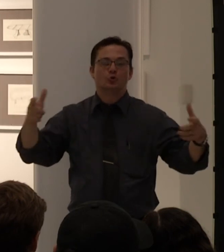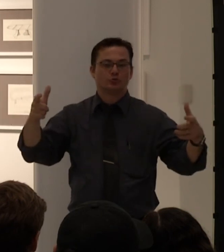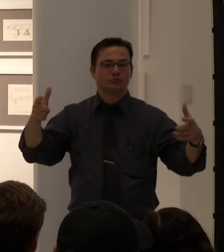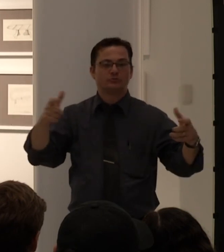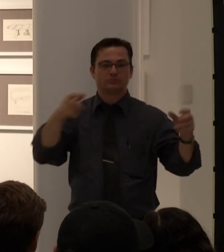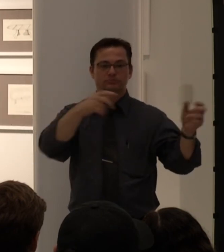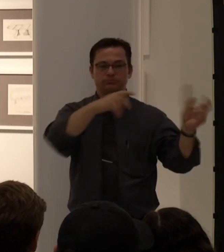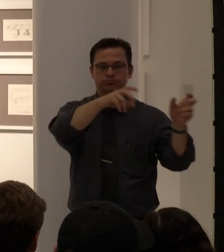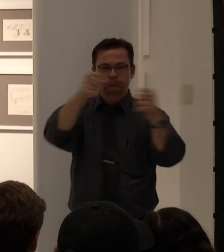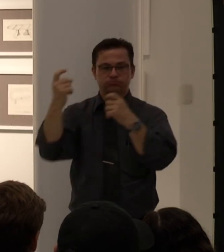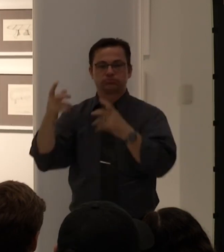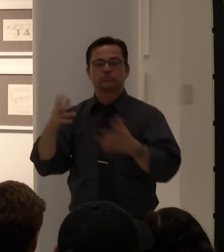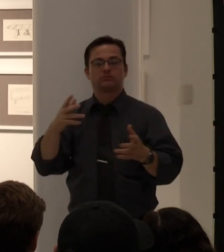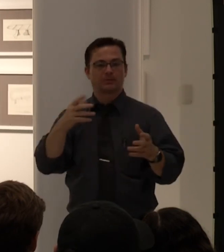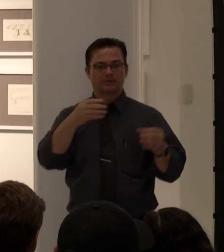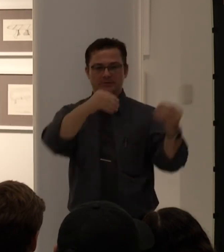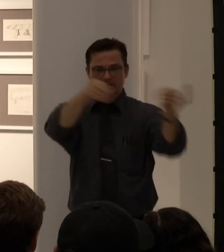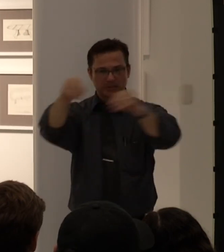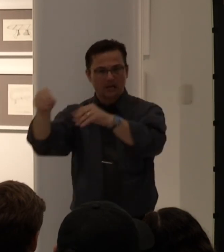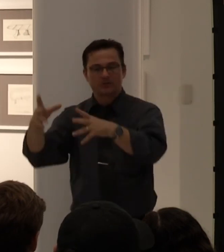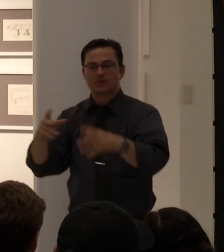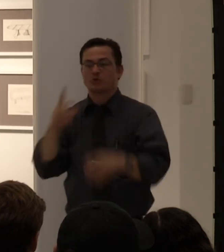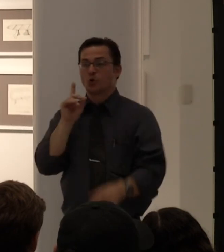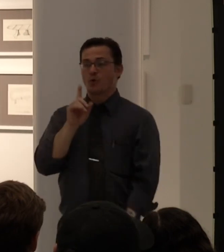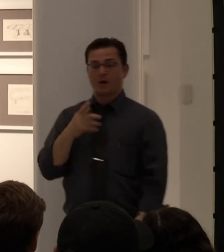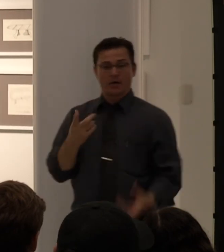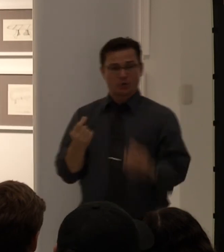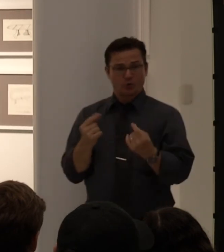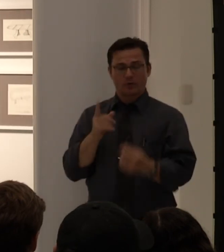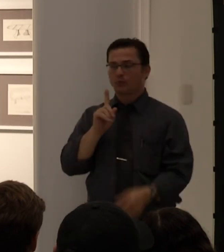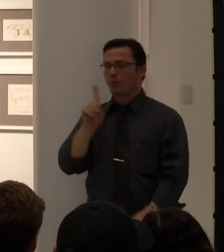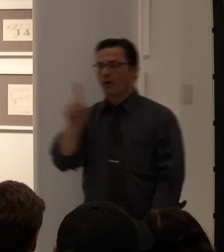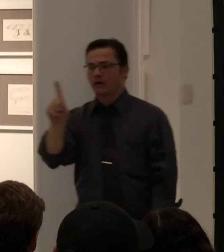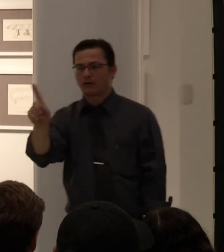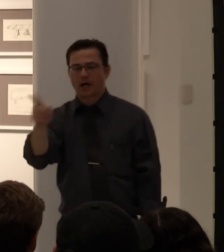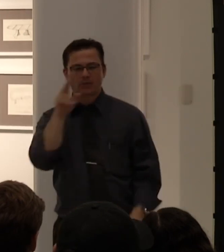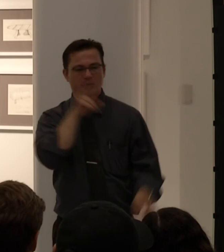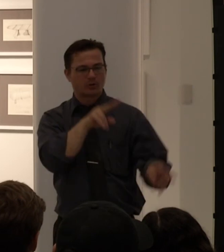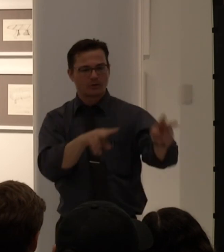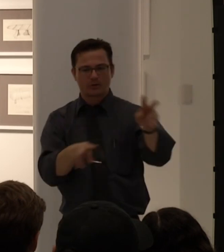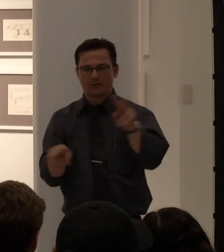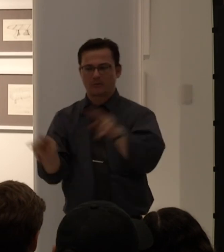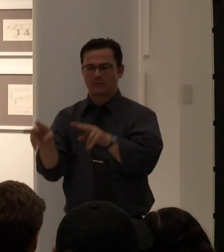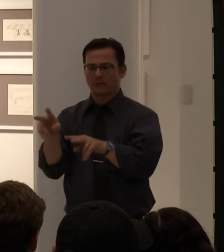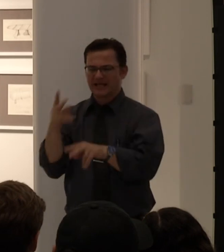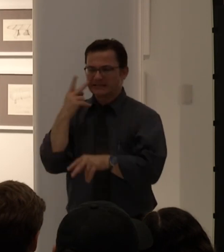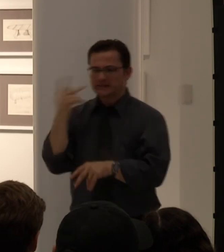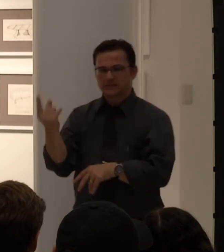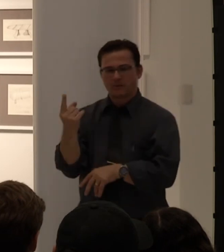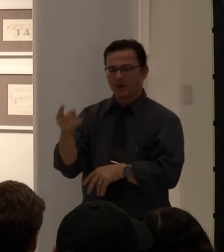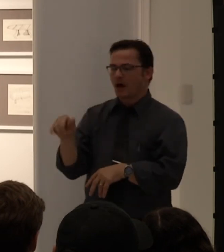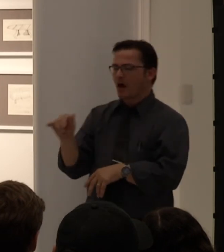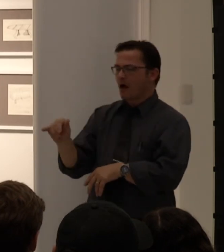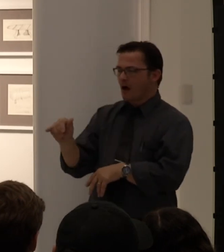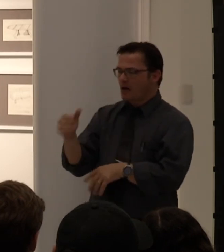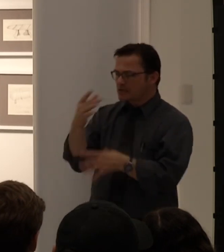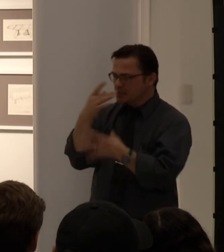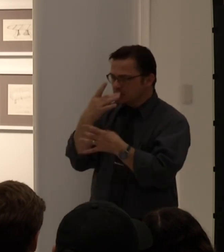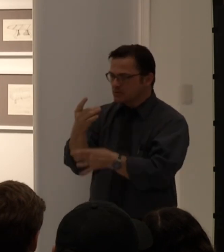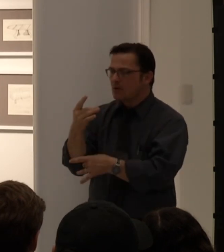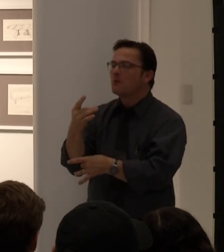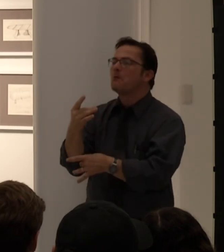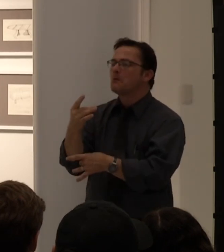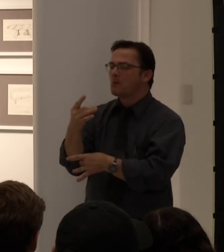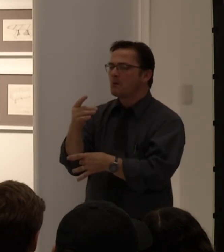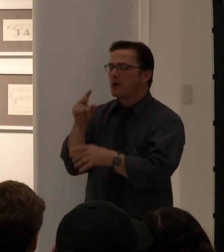And what I would do is just walk up and down the aisles And if I saw something that was interesting,